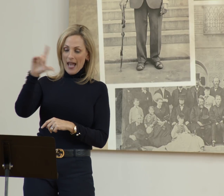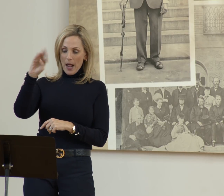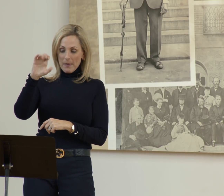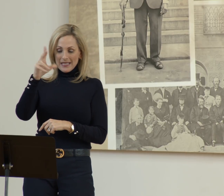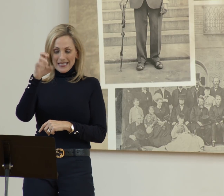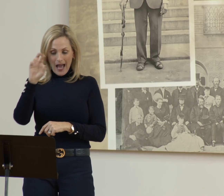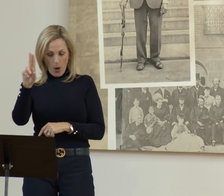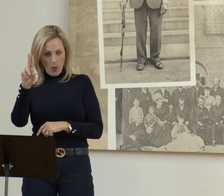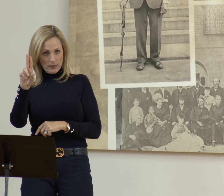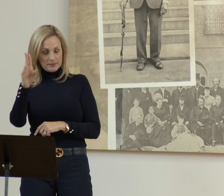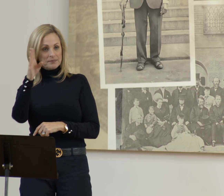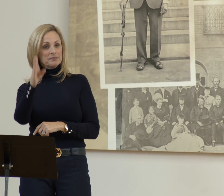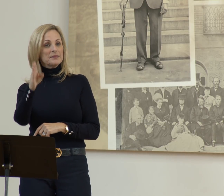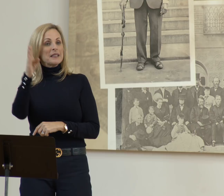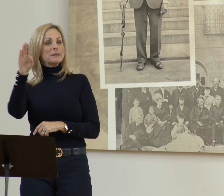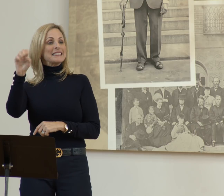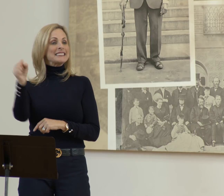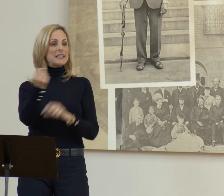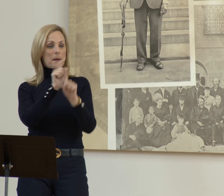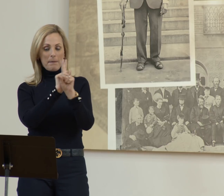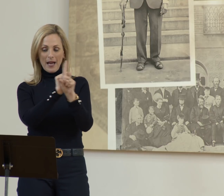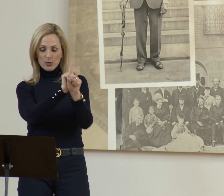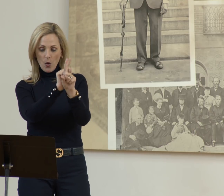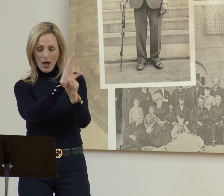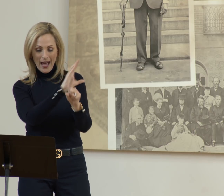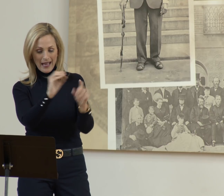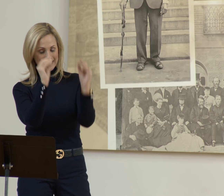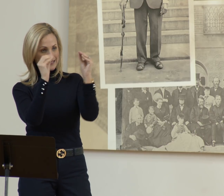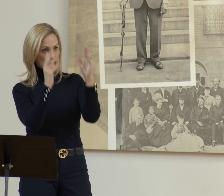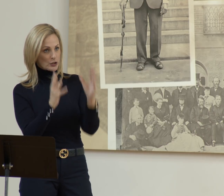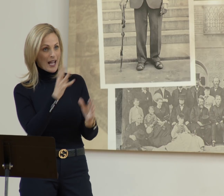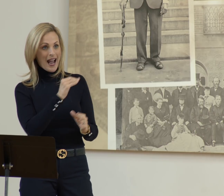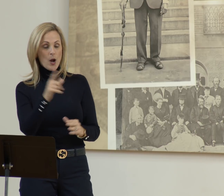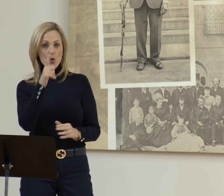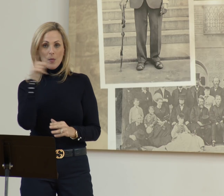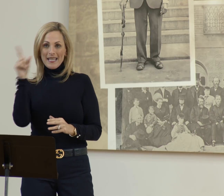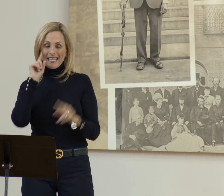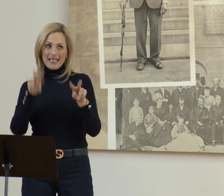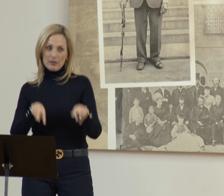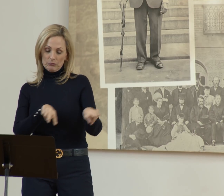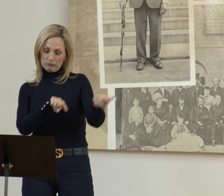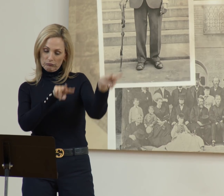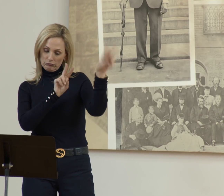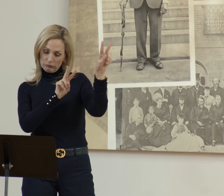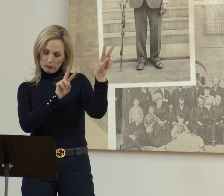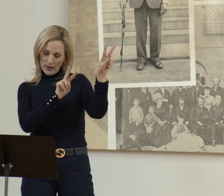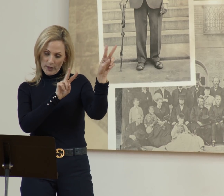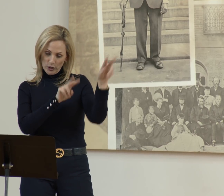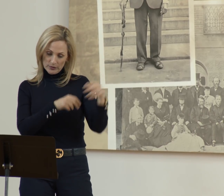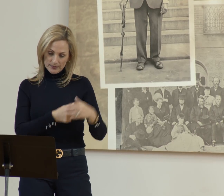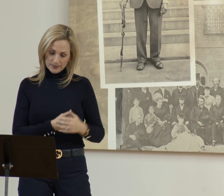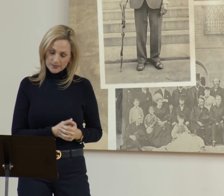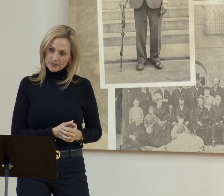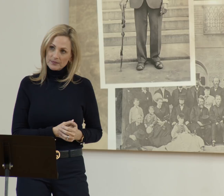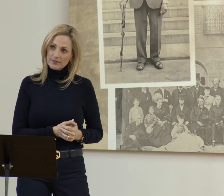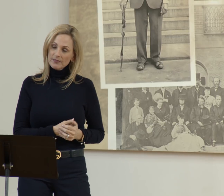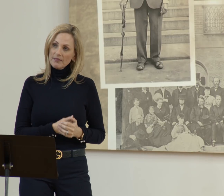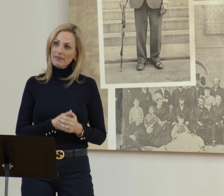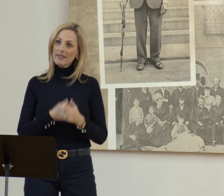That is a quote by Marcel Marceau, Bernard Bragg's mentor, teacher, and whom he